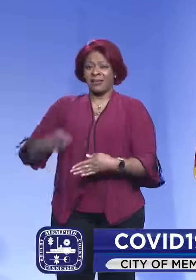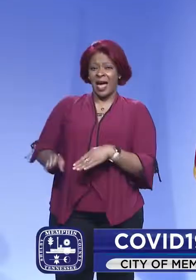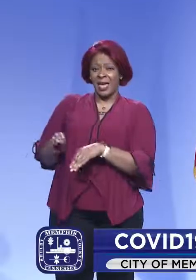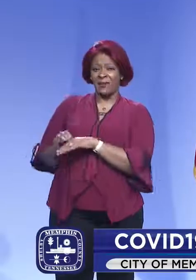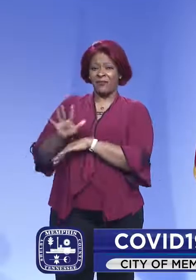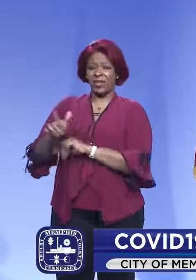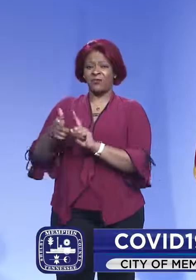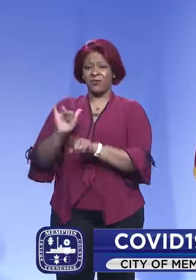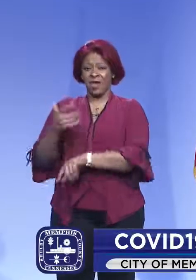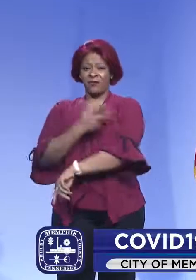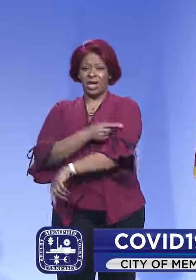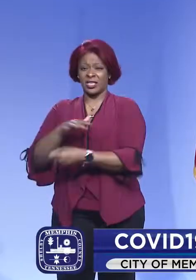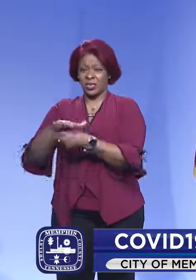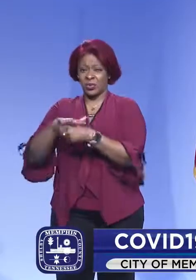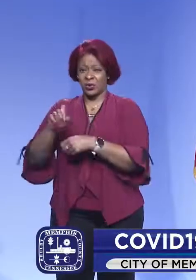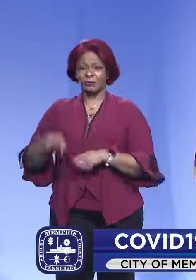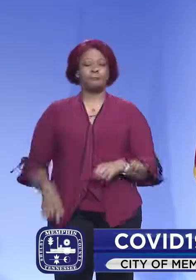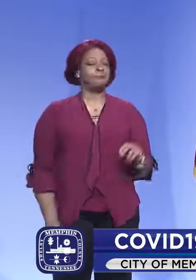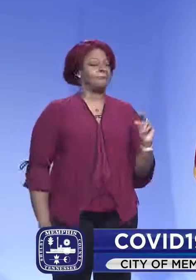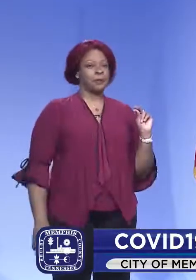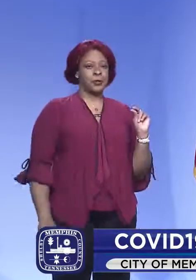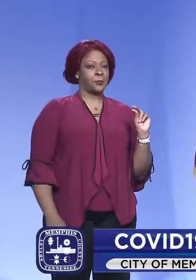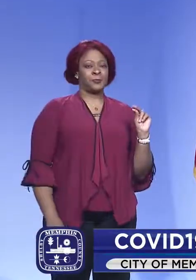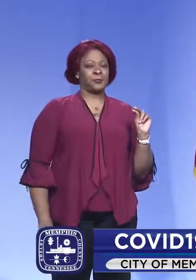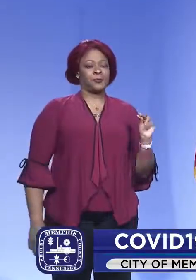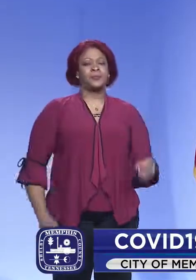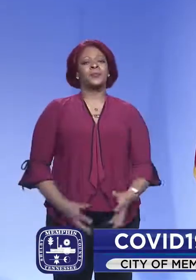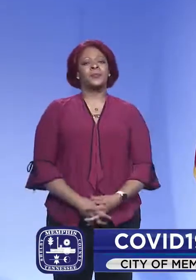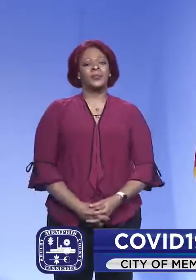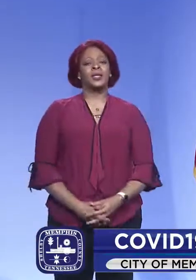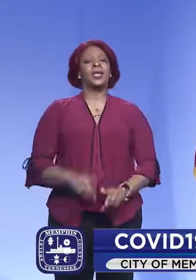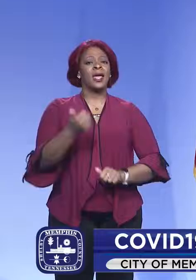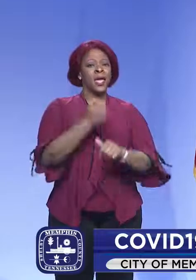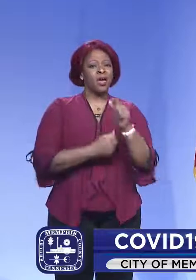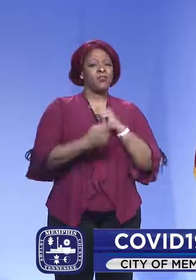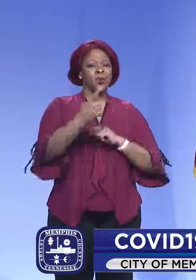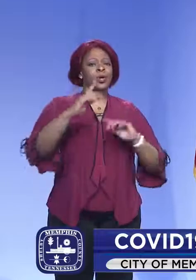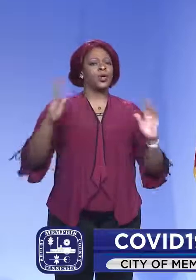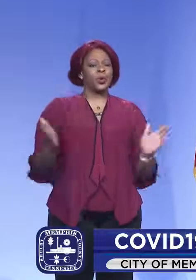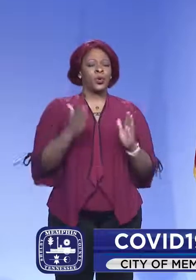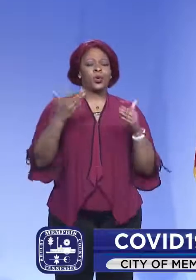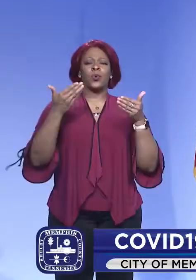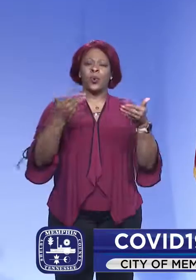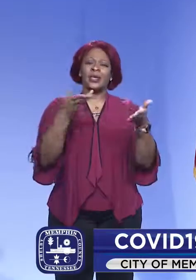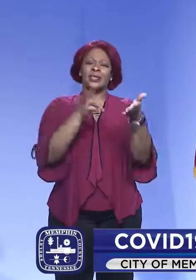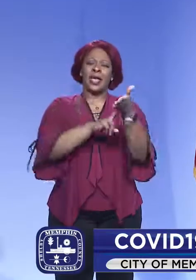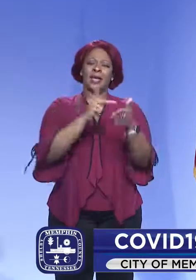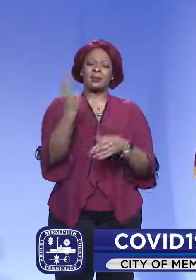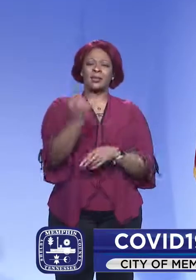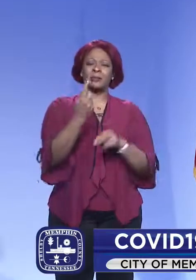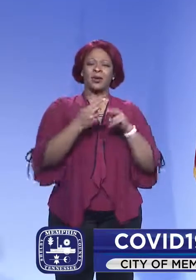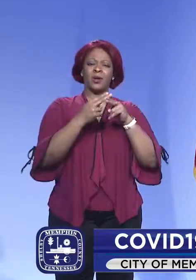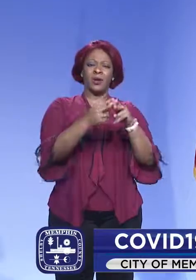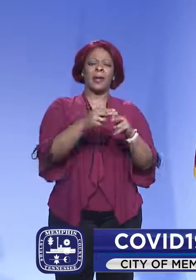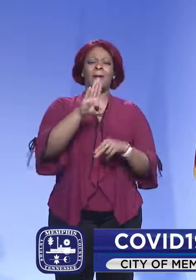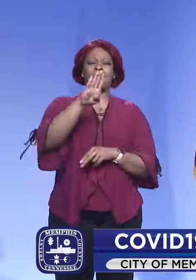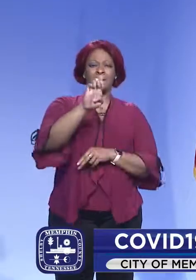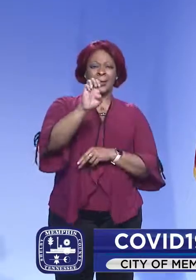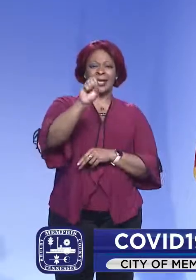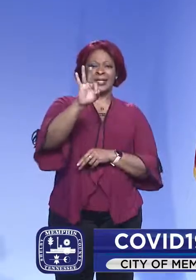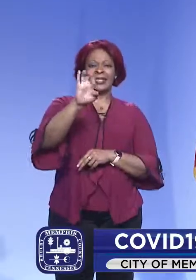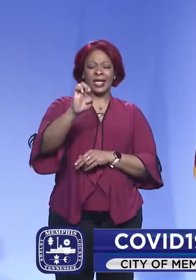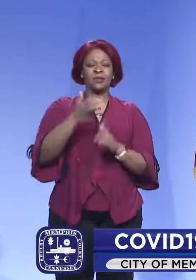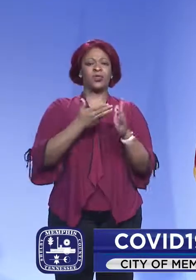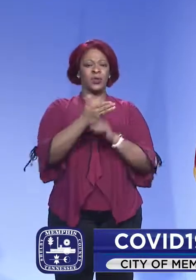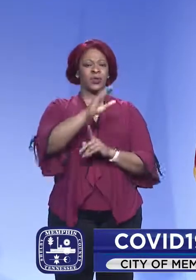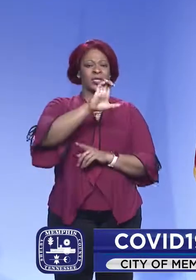those vaccines here locally? No. And everyone's encouraged to sign up for something called V-Safe through the Centers